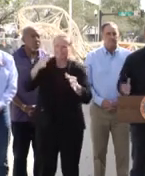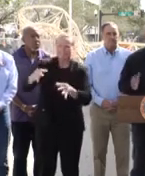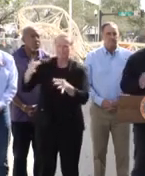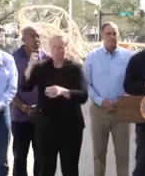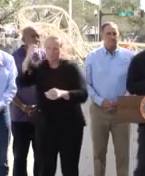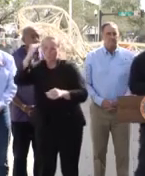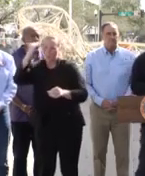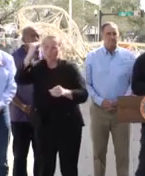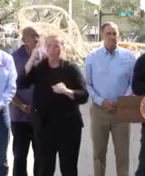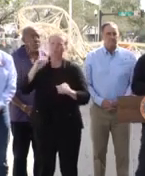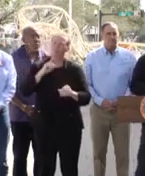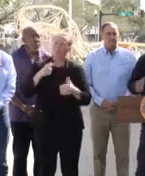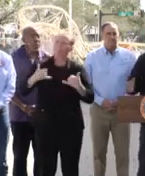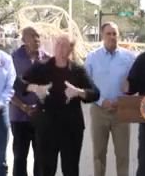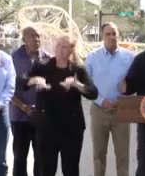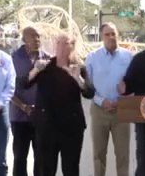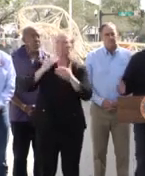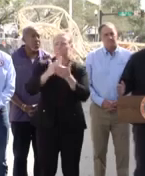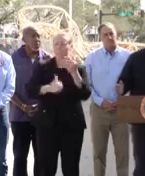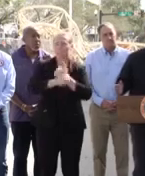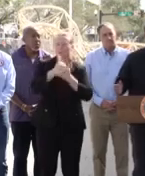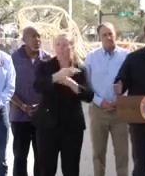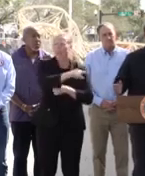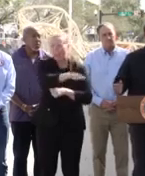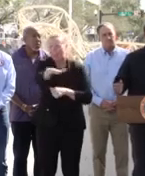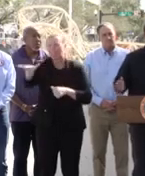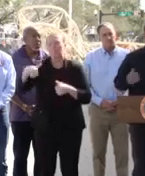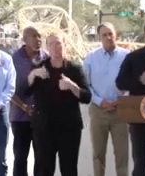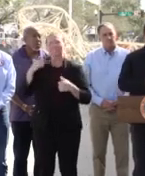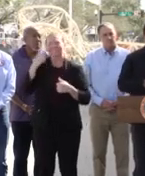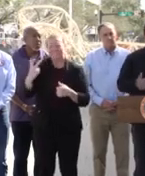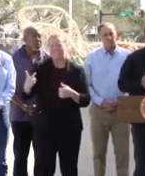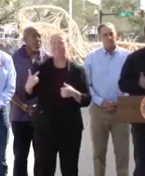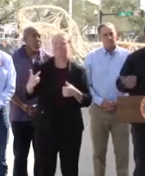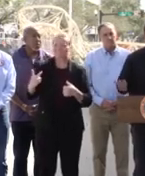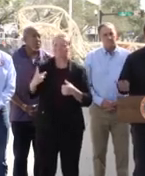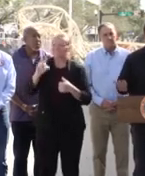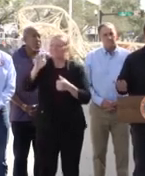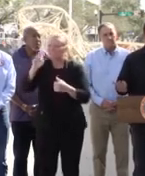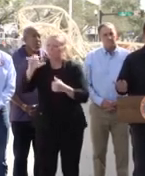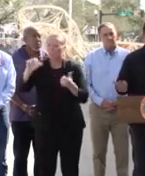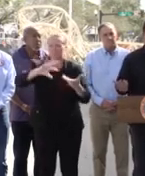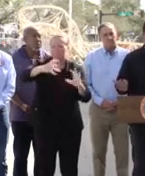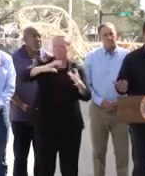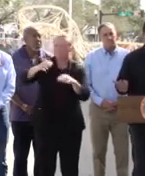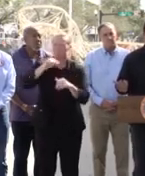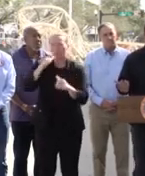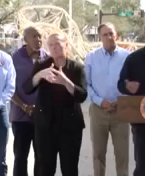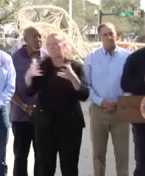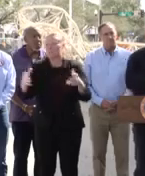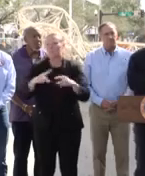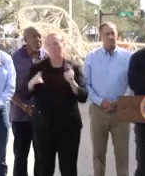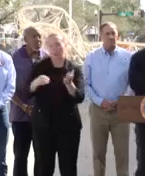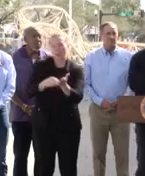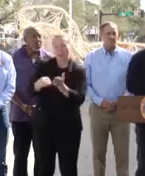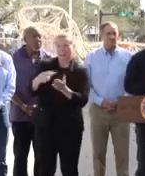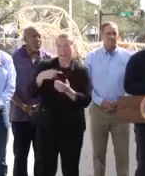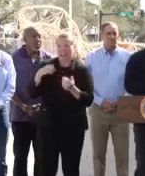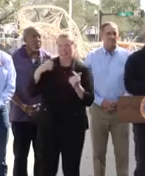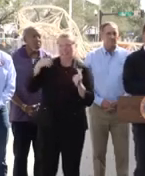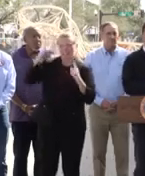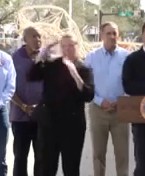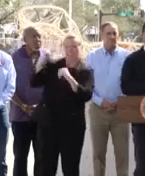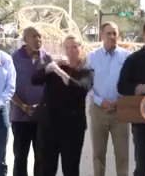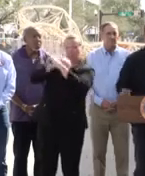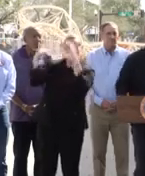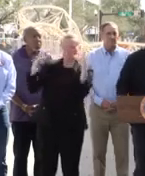there are still some hazards out there. We see debris. Probably not as much debris, quite frankly, as I anticipated 48 hours